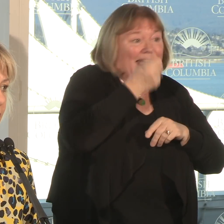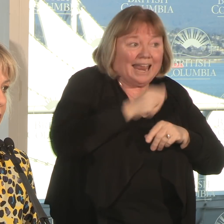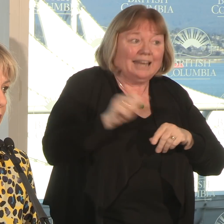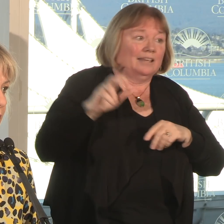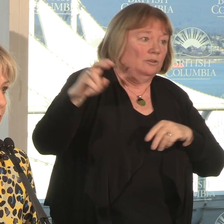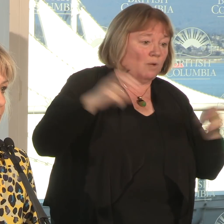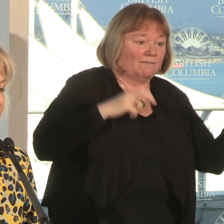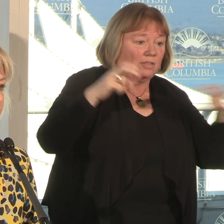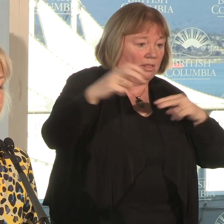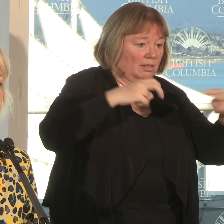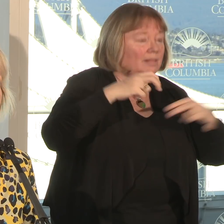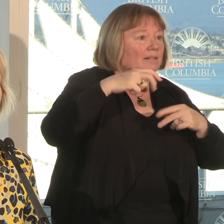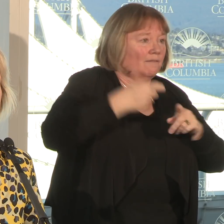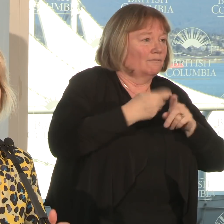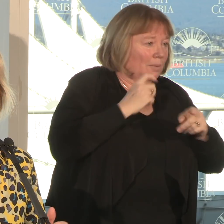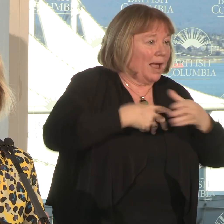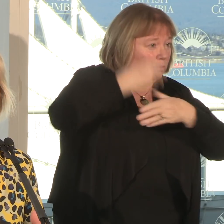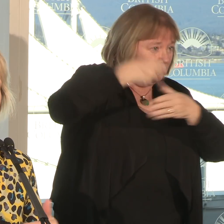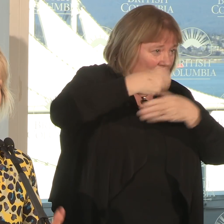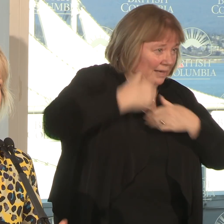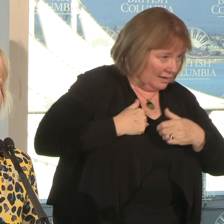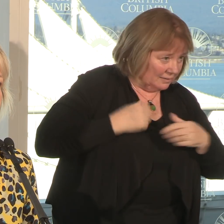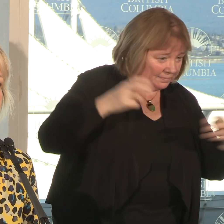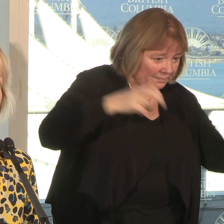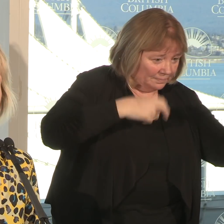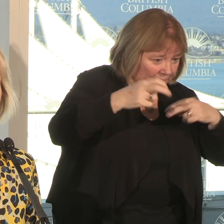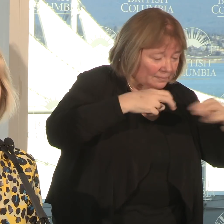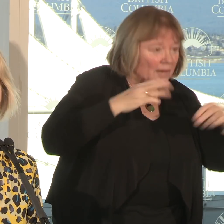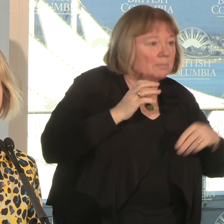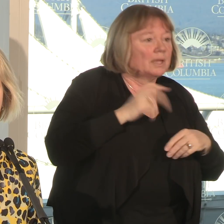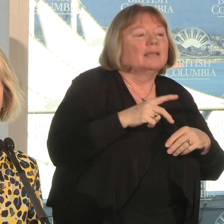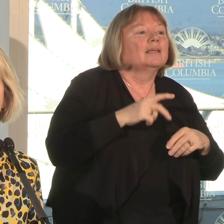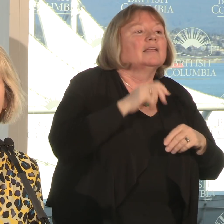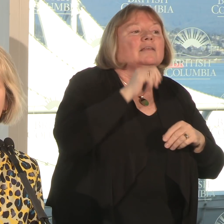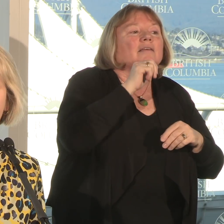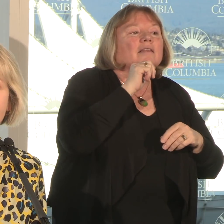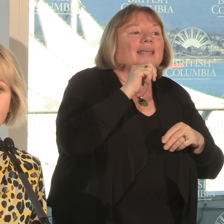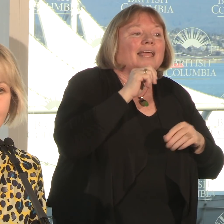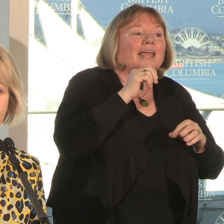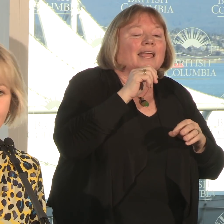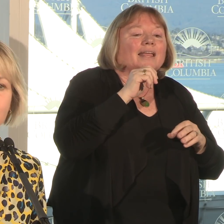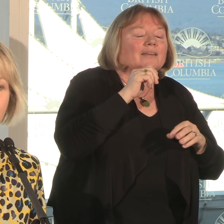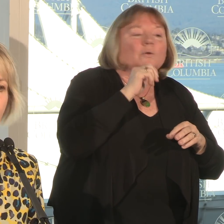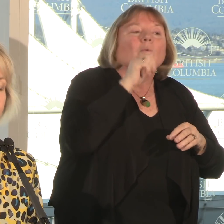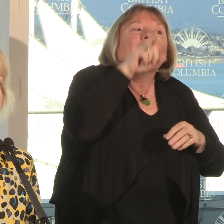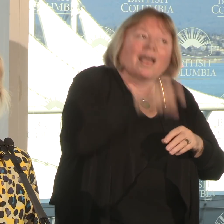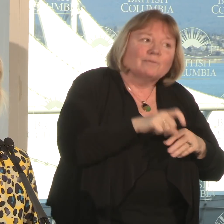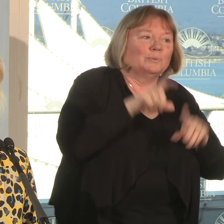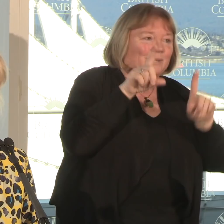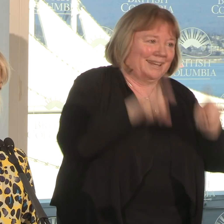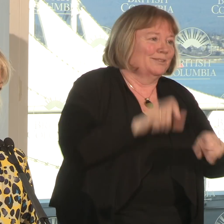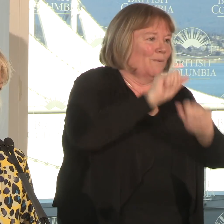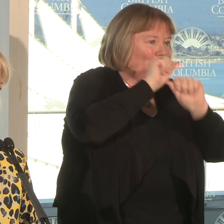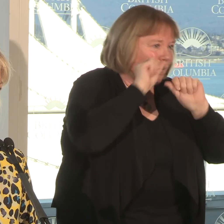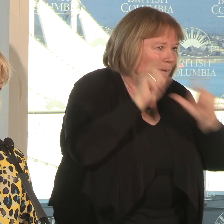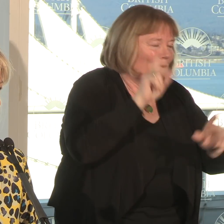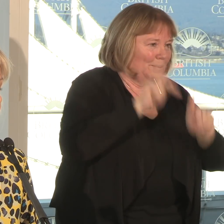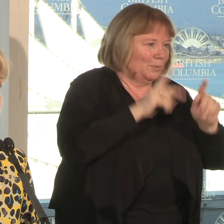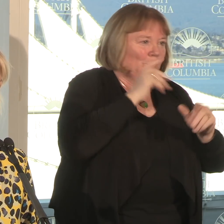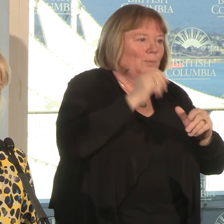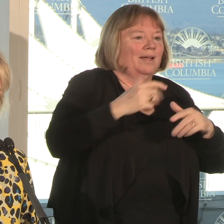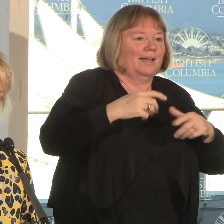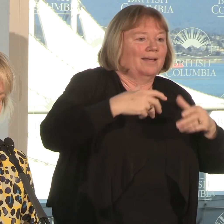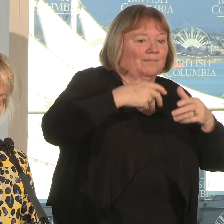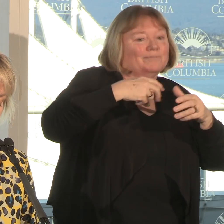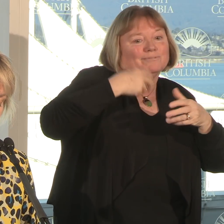outside of Canada, it's not essential, and we don't need to test everybody who's been outside the country,